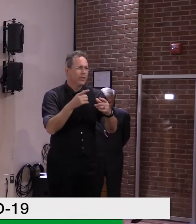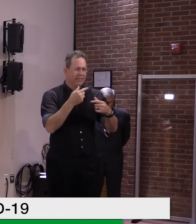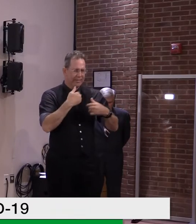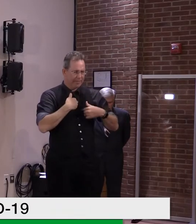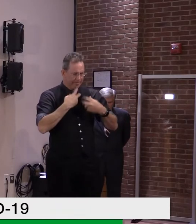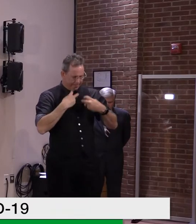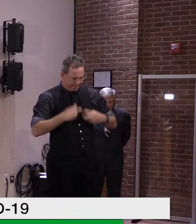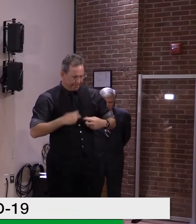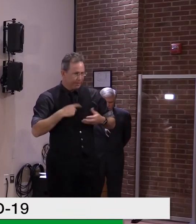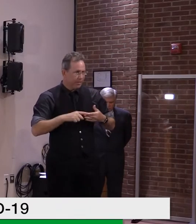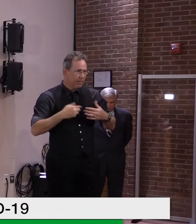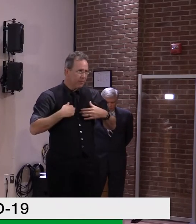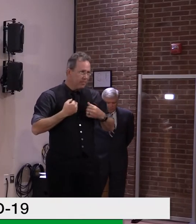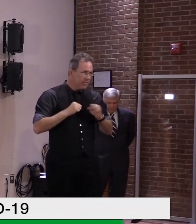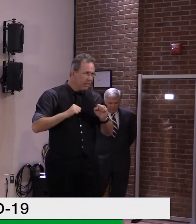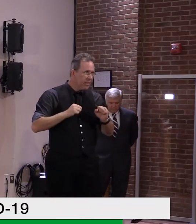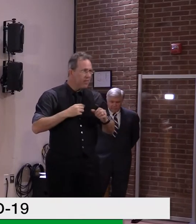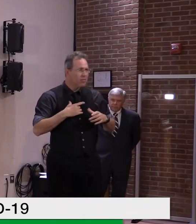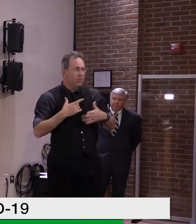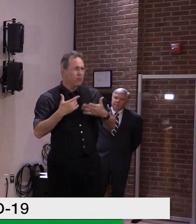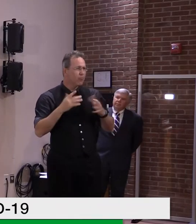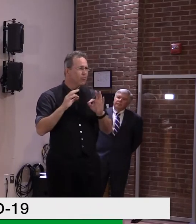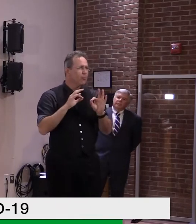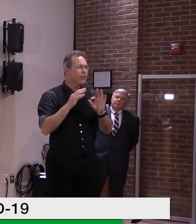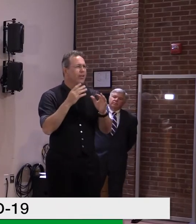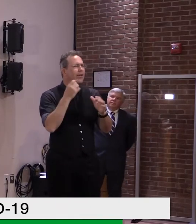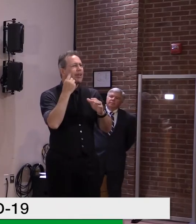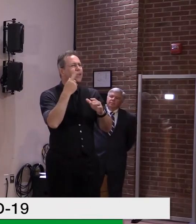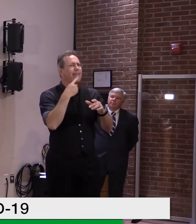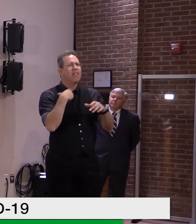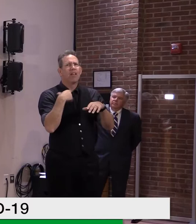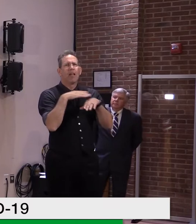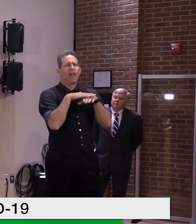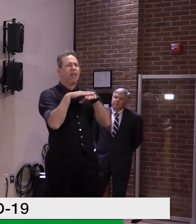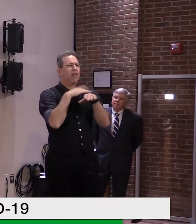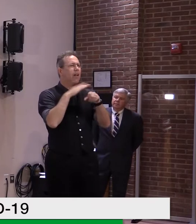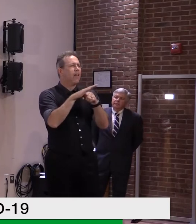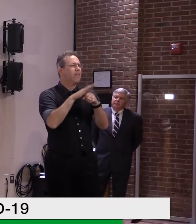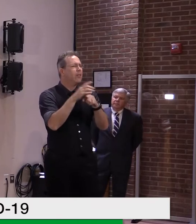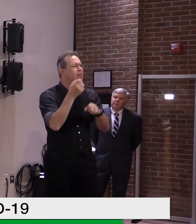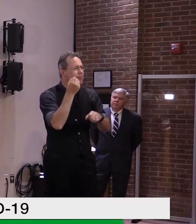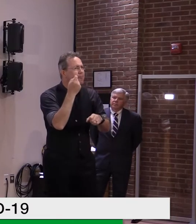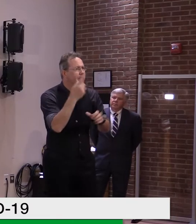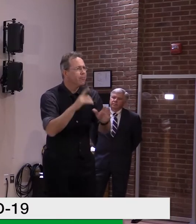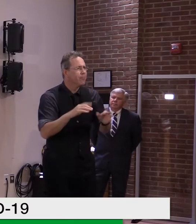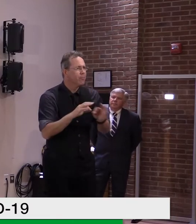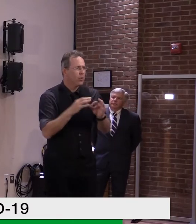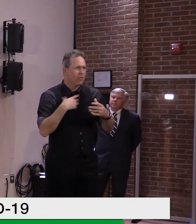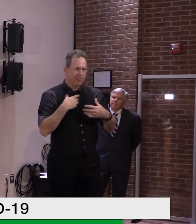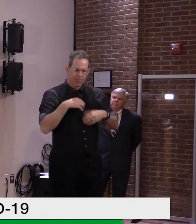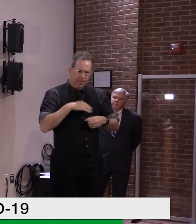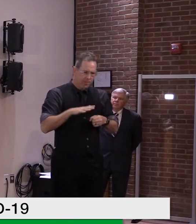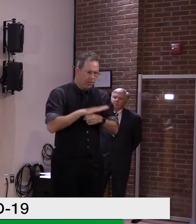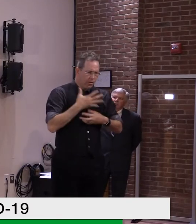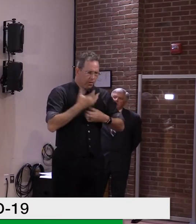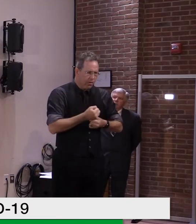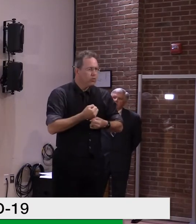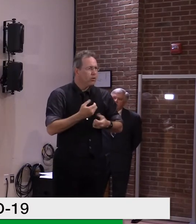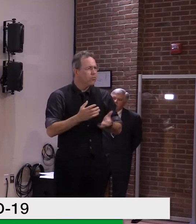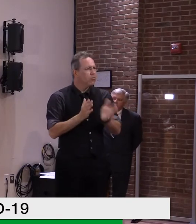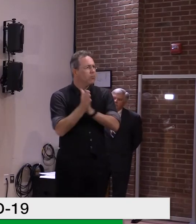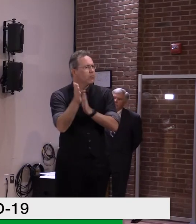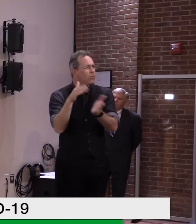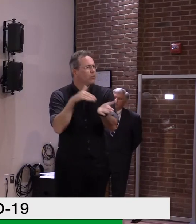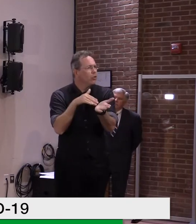really was a disruptive time. So as we get to our 80% and get to enjoy